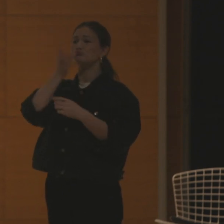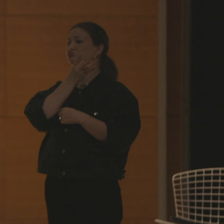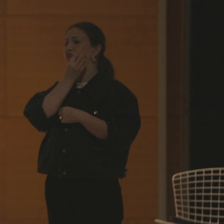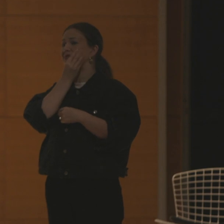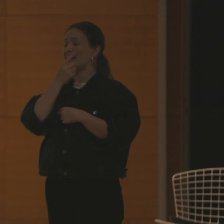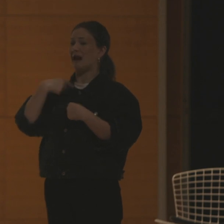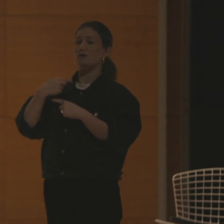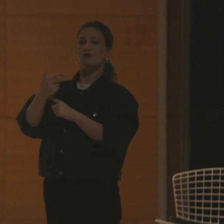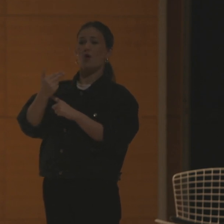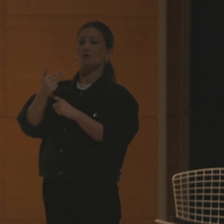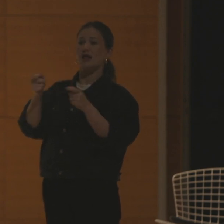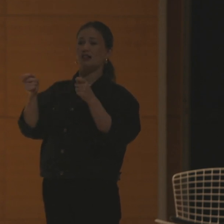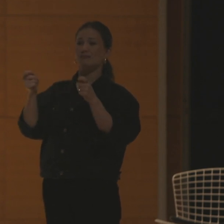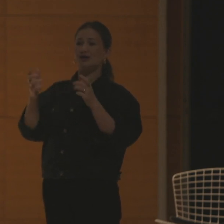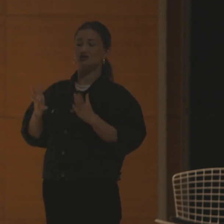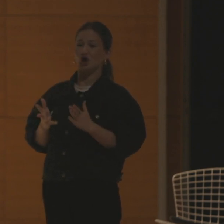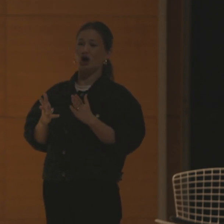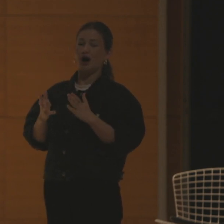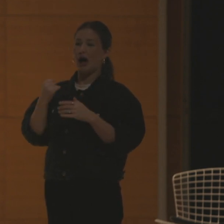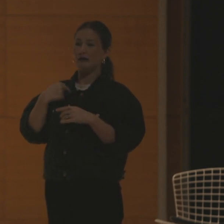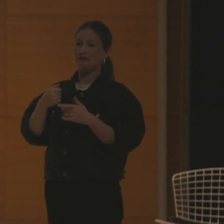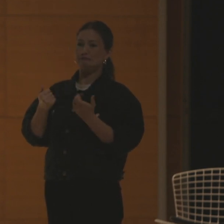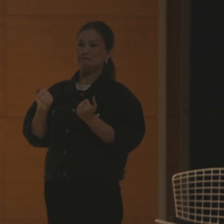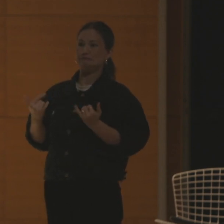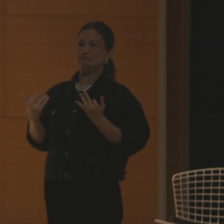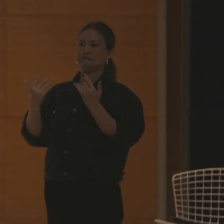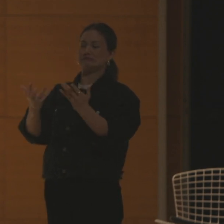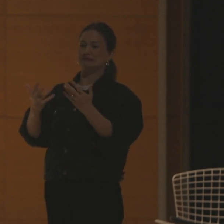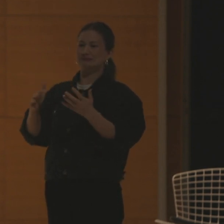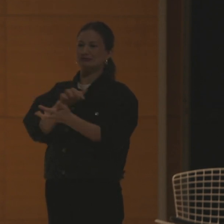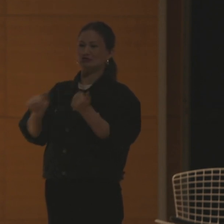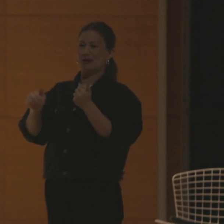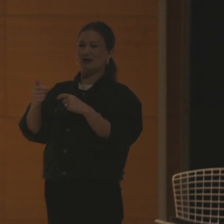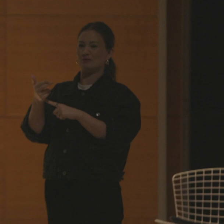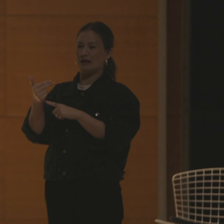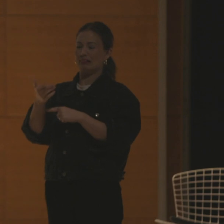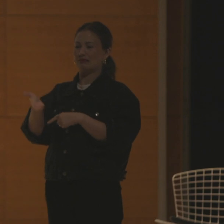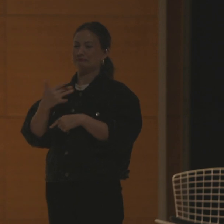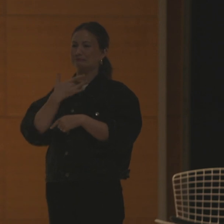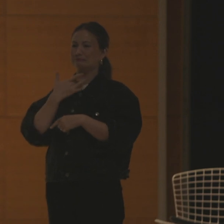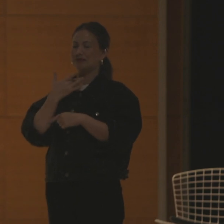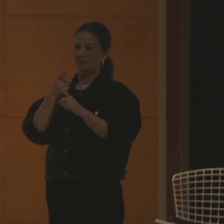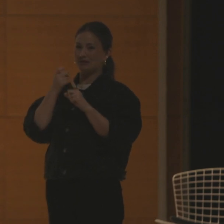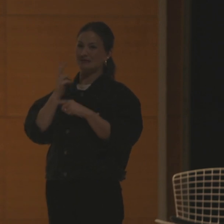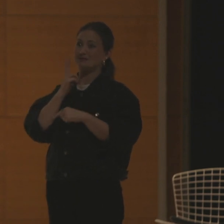room down from smoking cigarettes on my book tour. My publisher, Craig Poplars, who supports me,